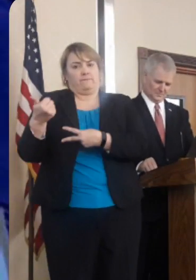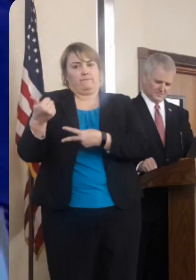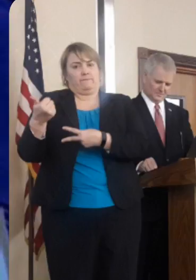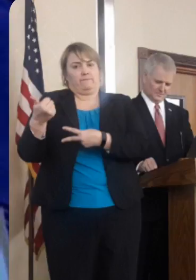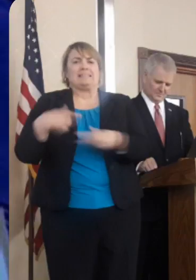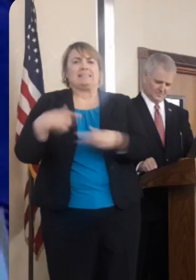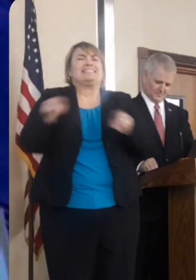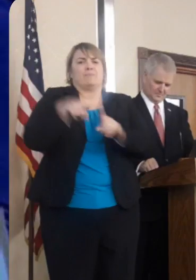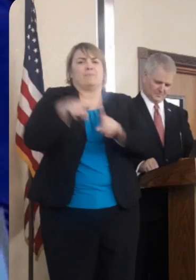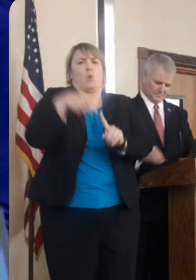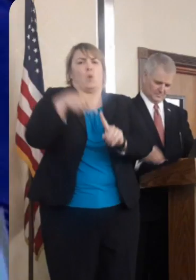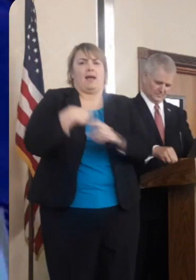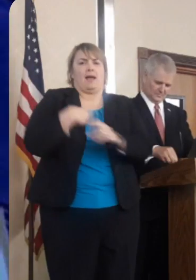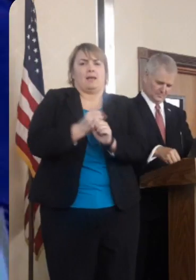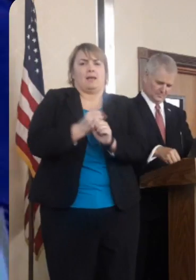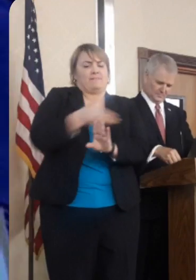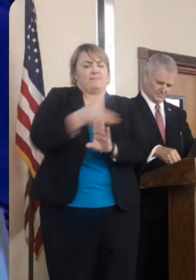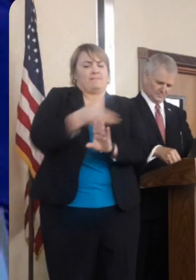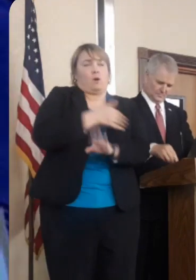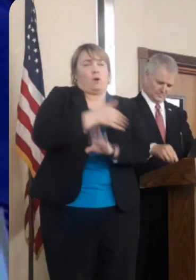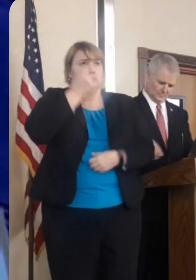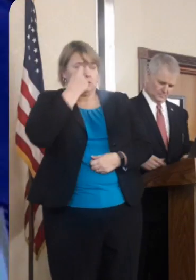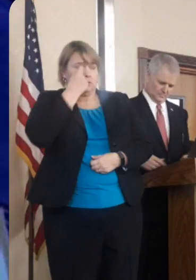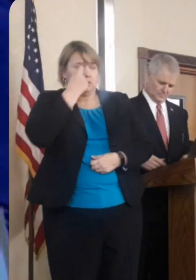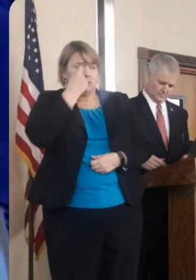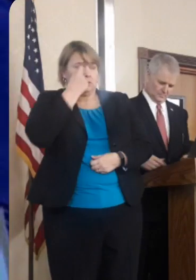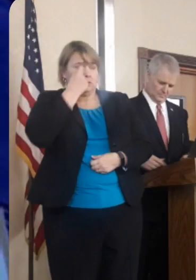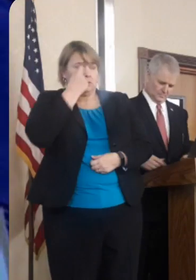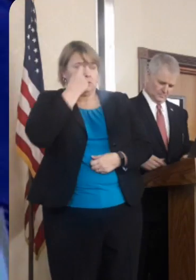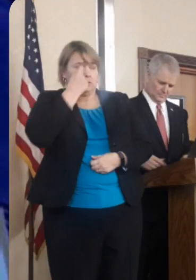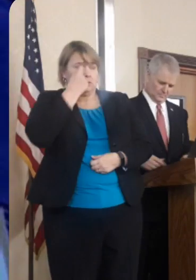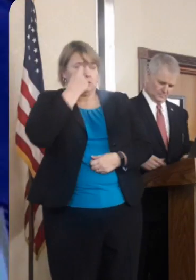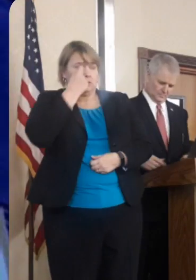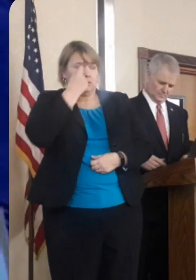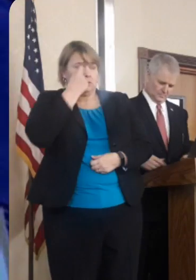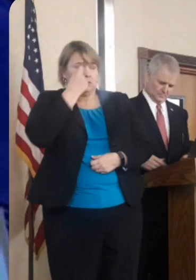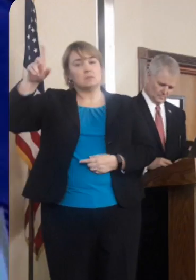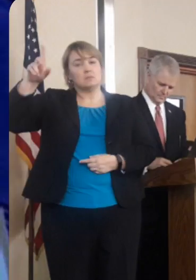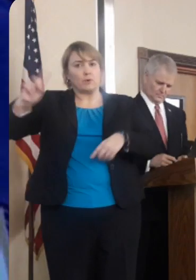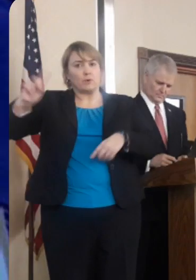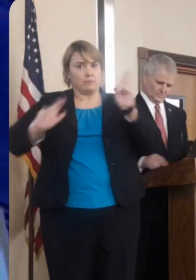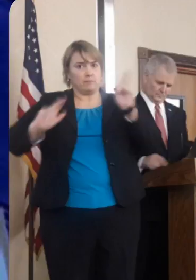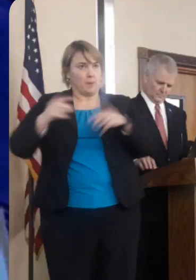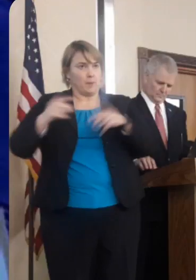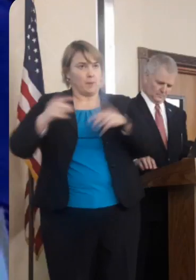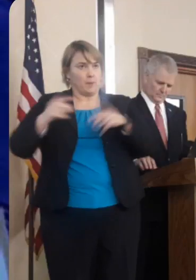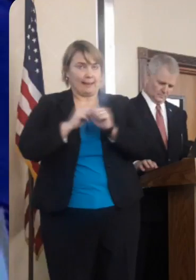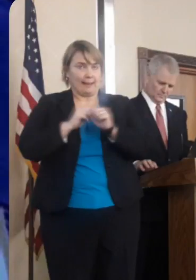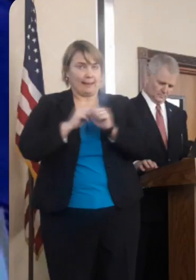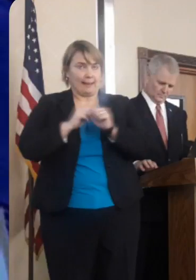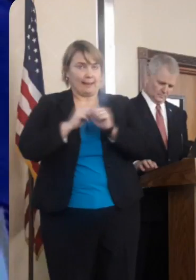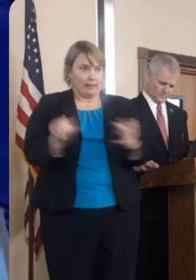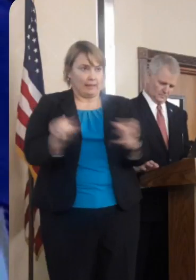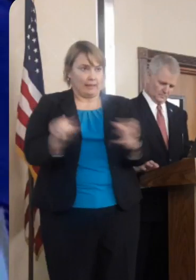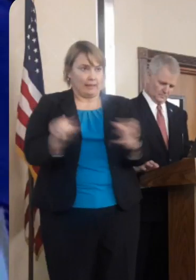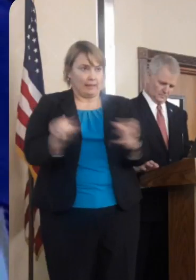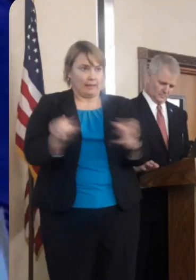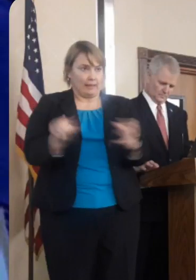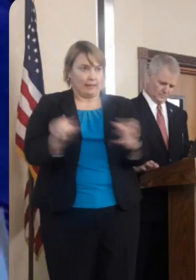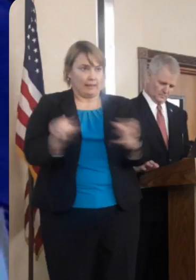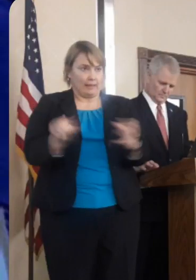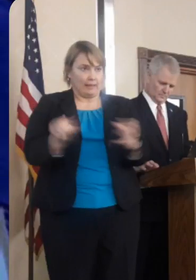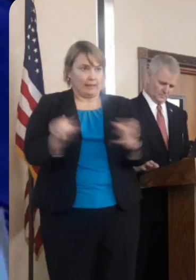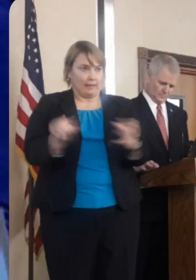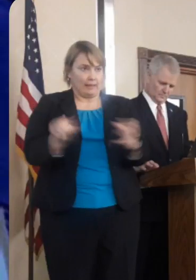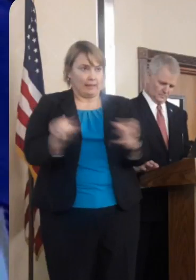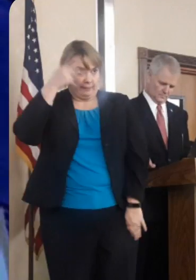Because of the fact that the Democrats have turned everything in our civilization into a political issue, we are now at the